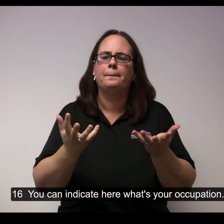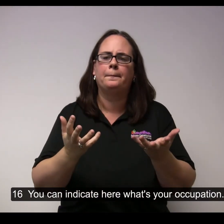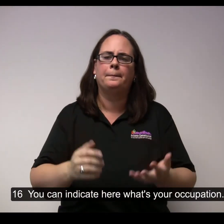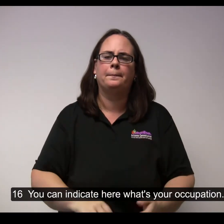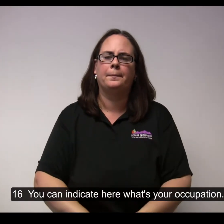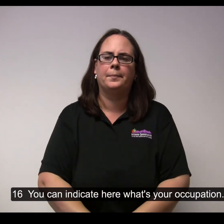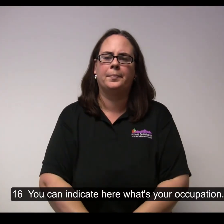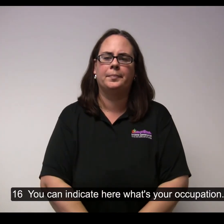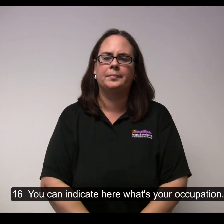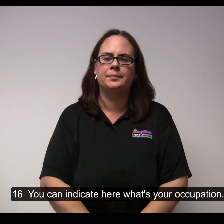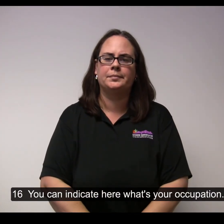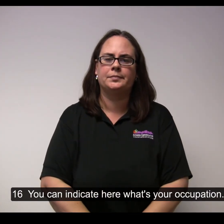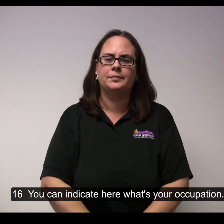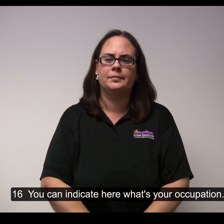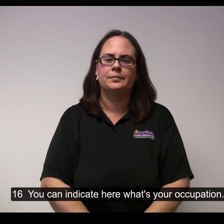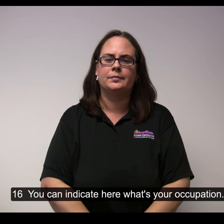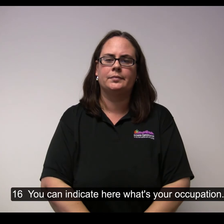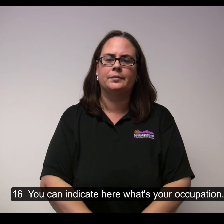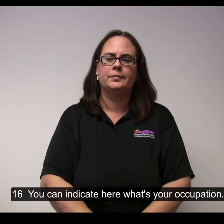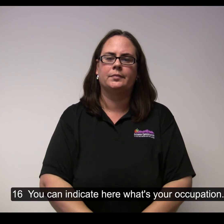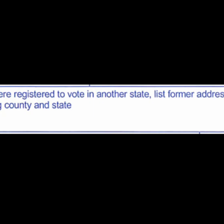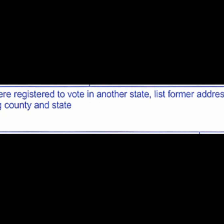You can indicate here what's your occupation.